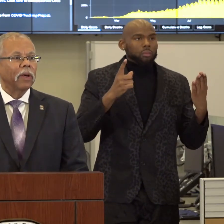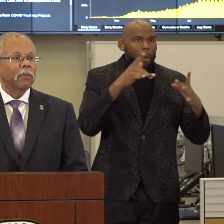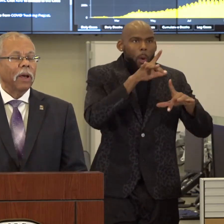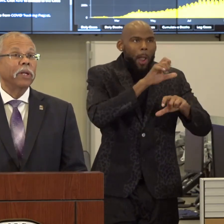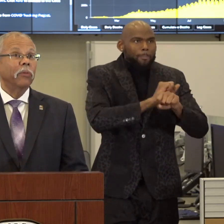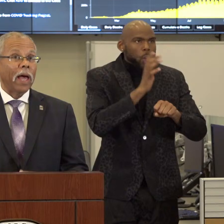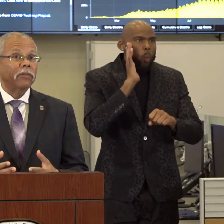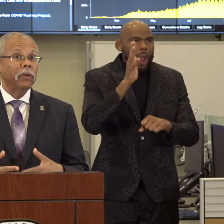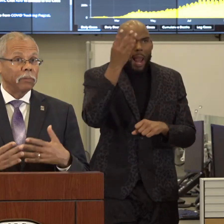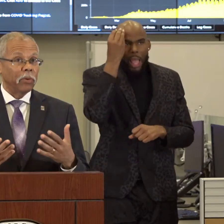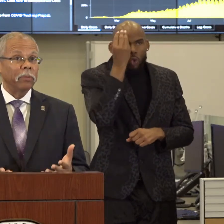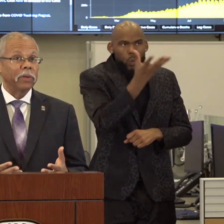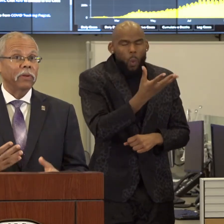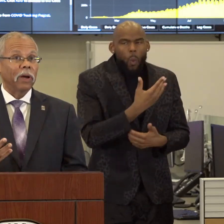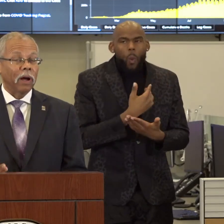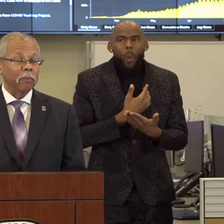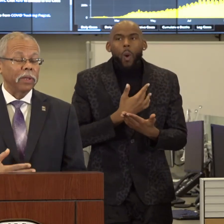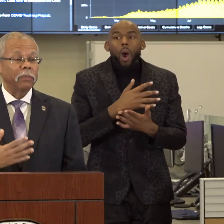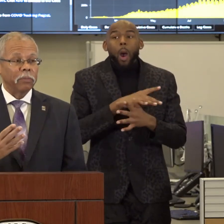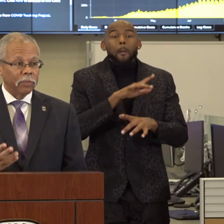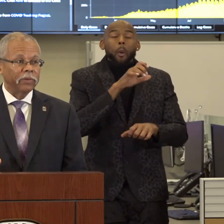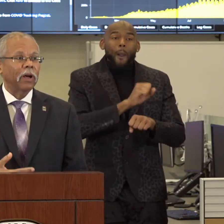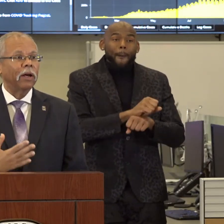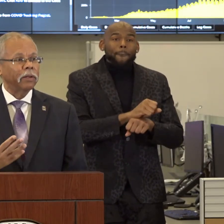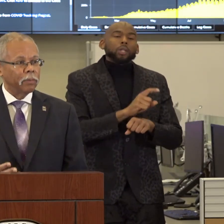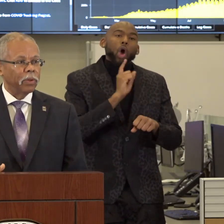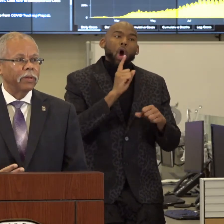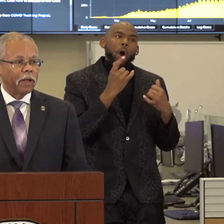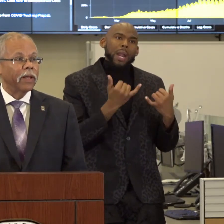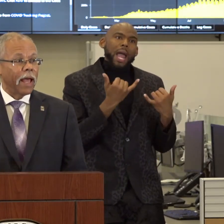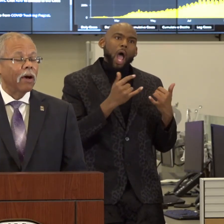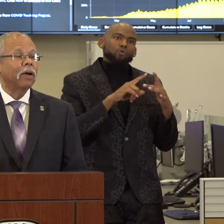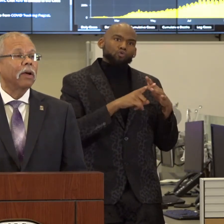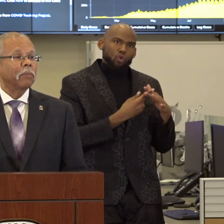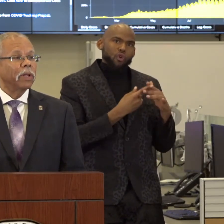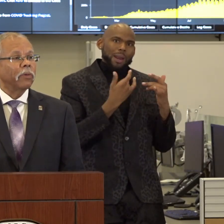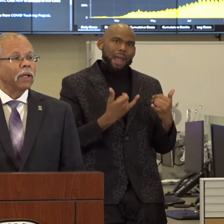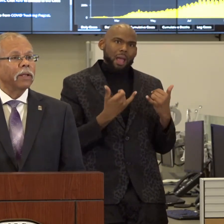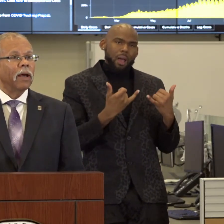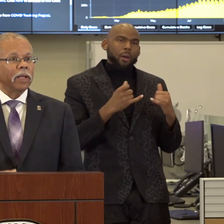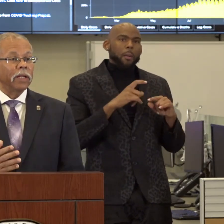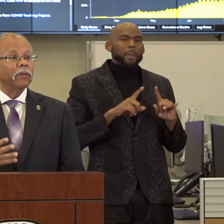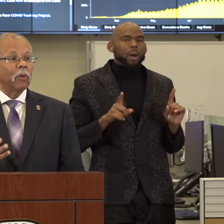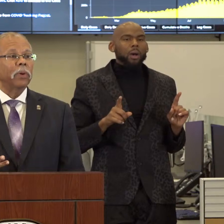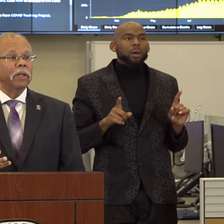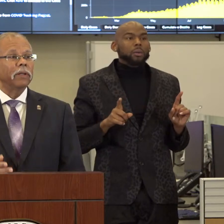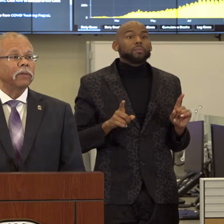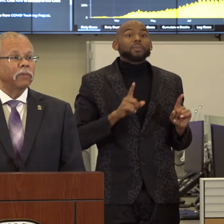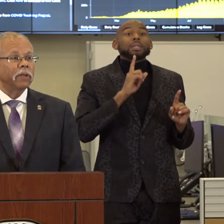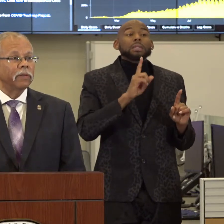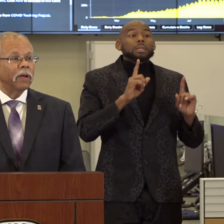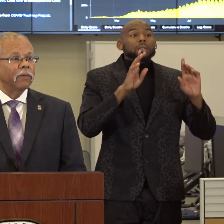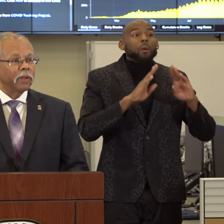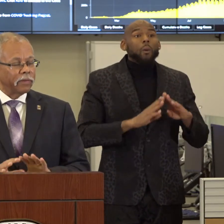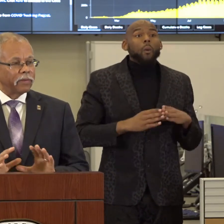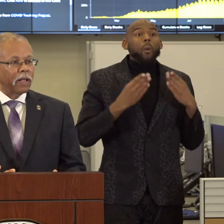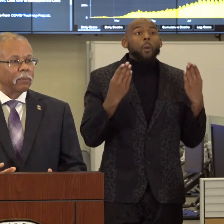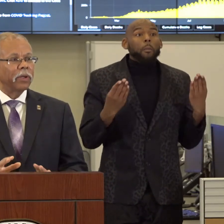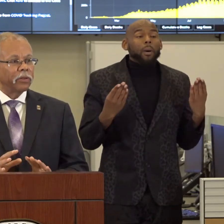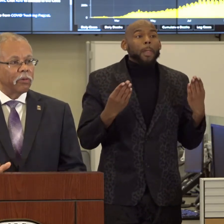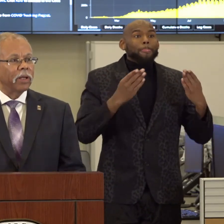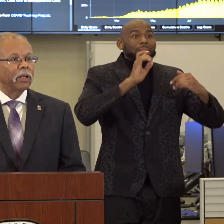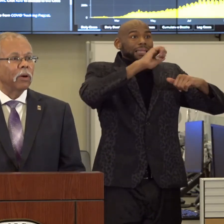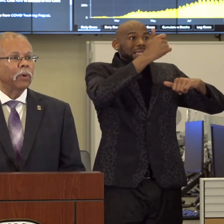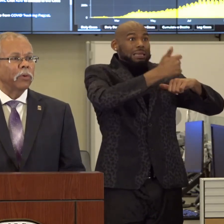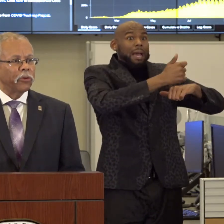appointments. I mean, well, actually, appointments are being started to put there now. But right now, it is open. It's set